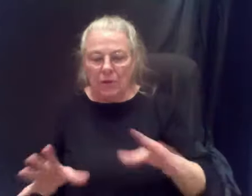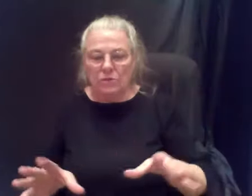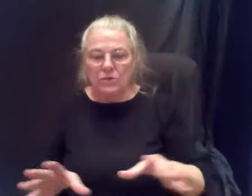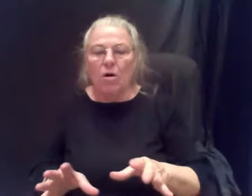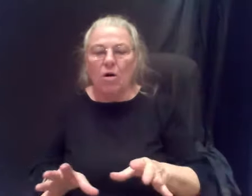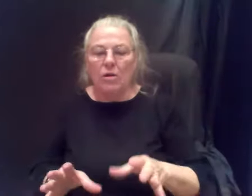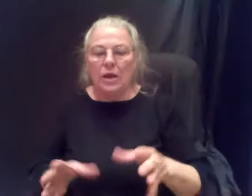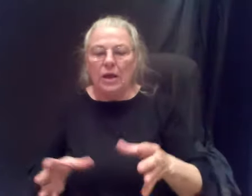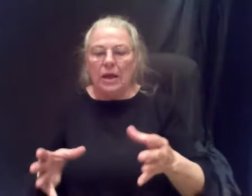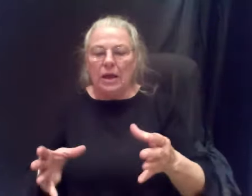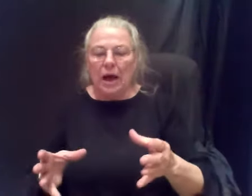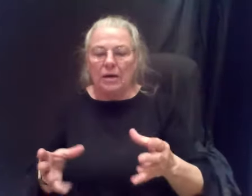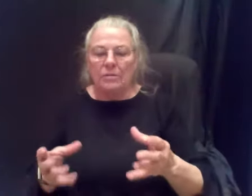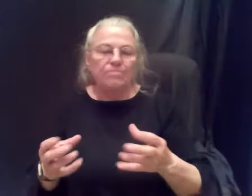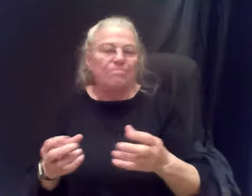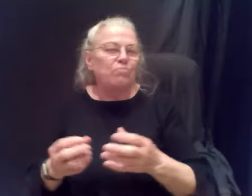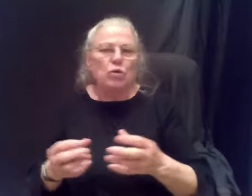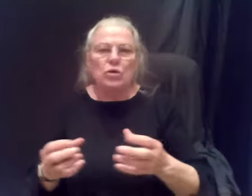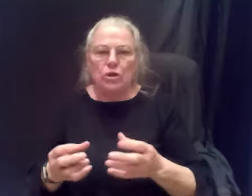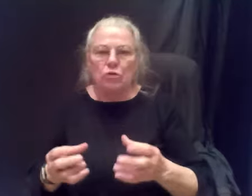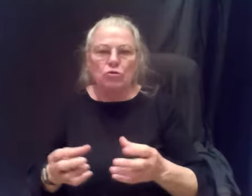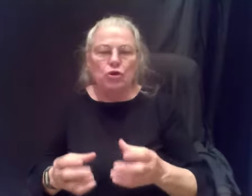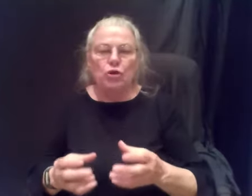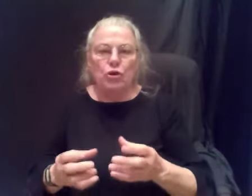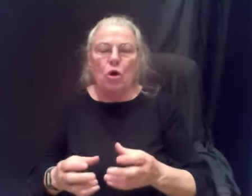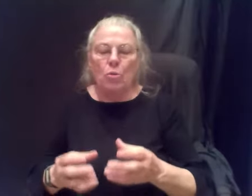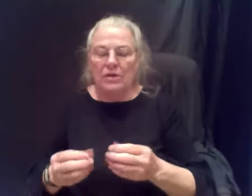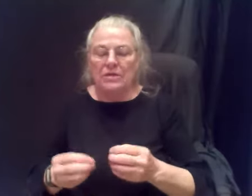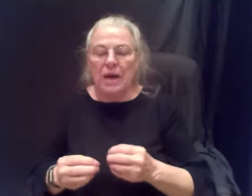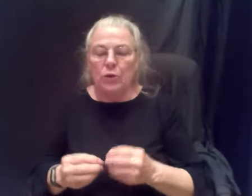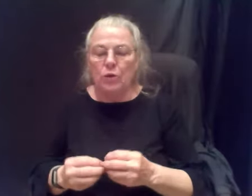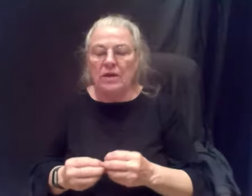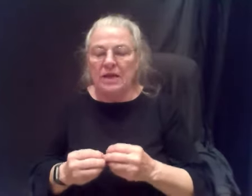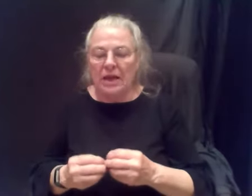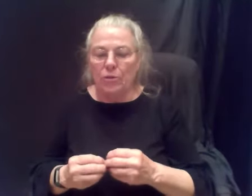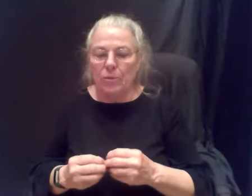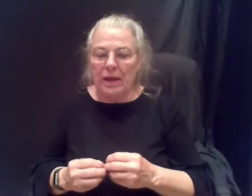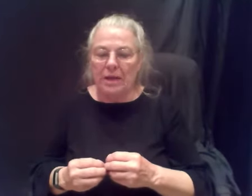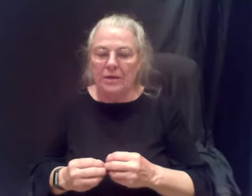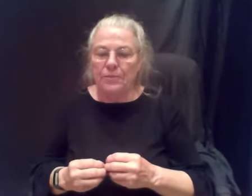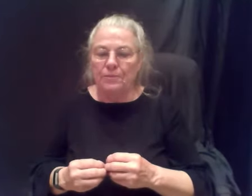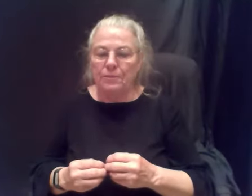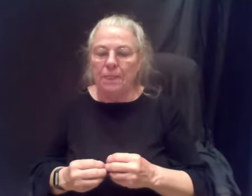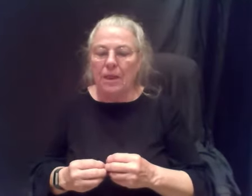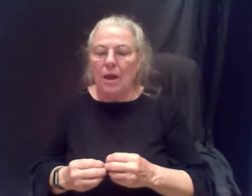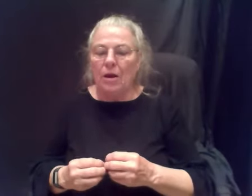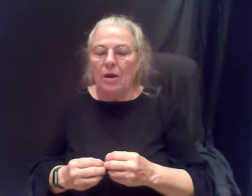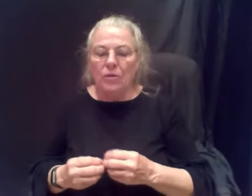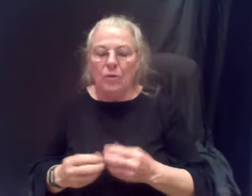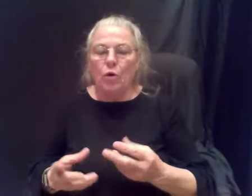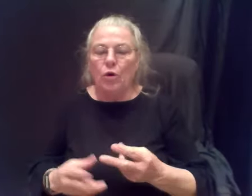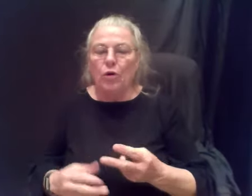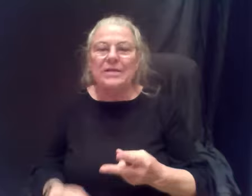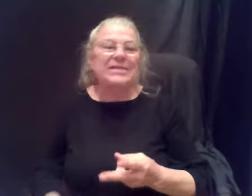are all words that you should know by the time you get to intermediate. The word